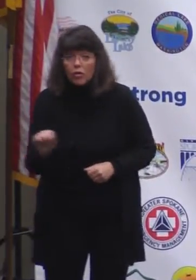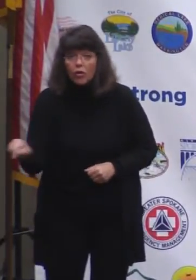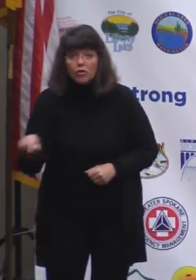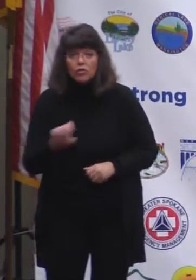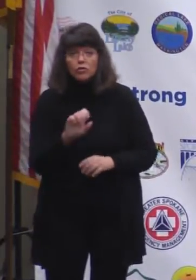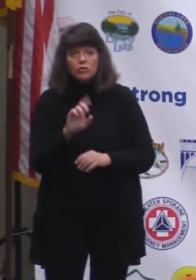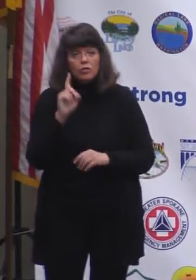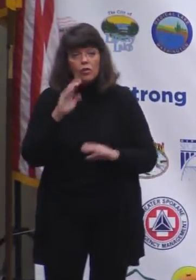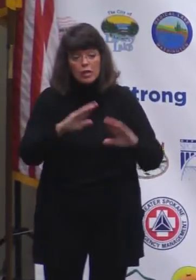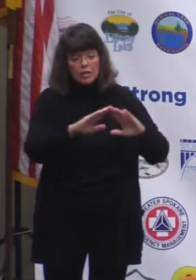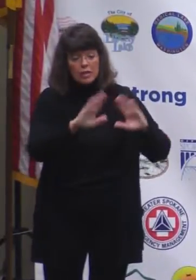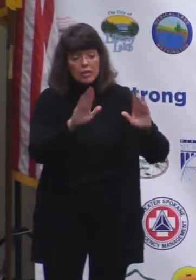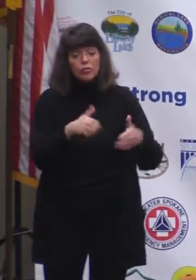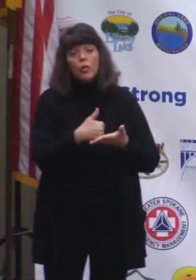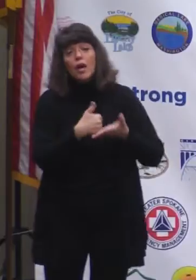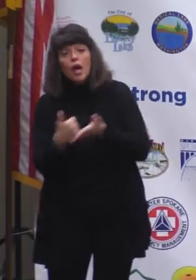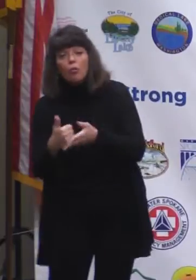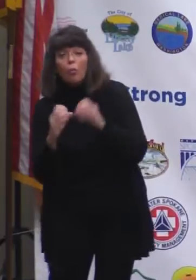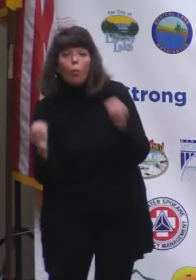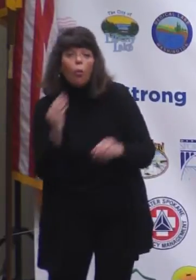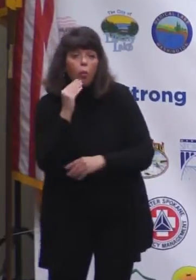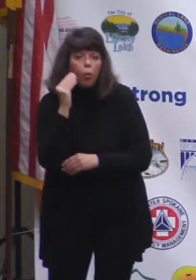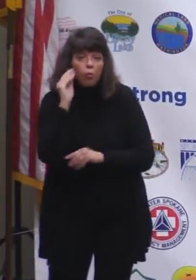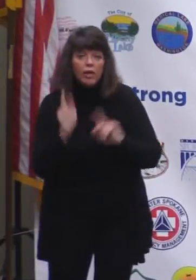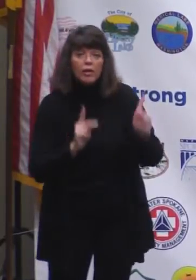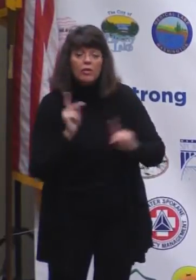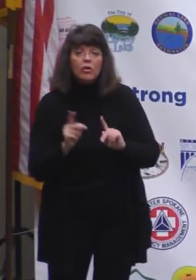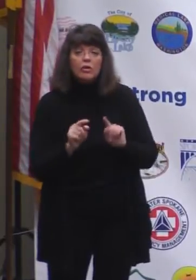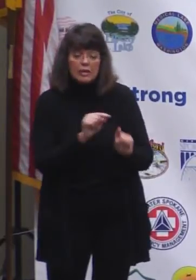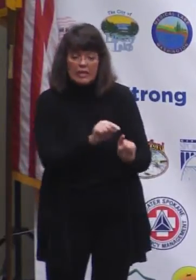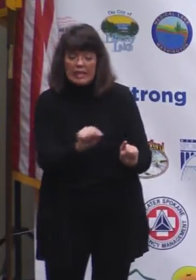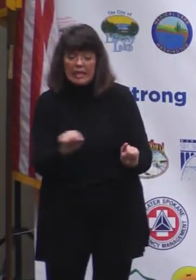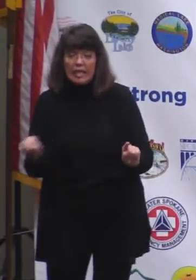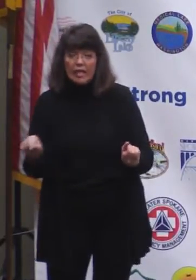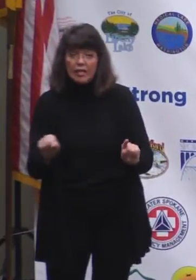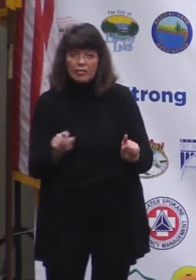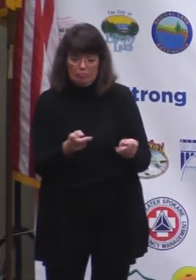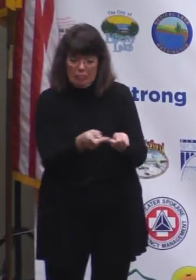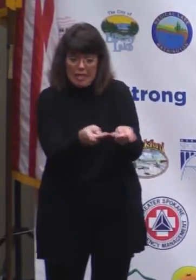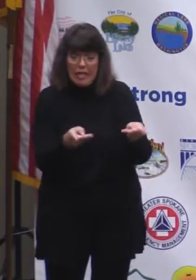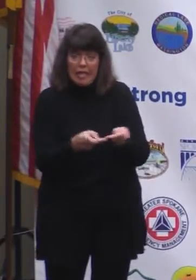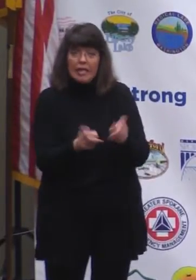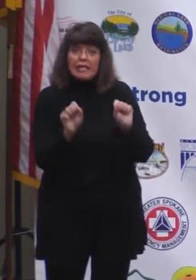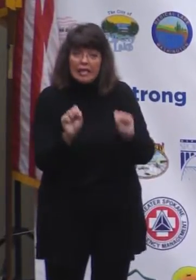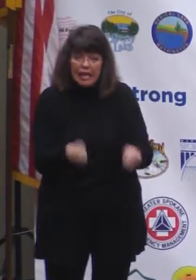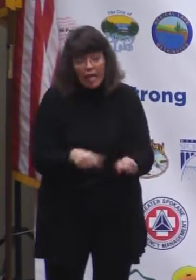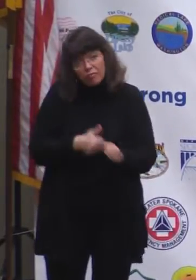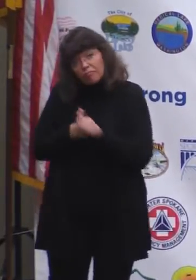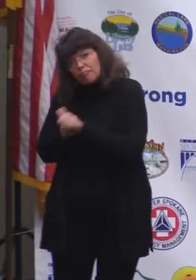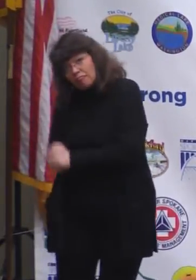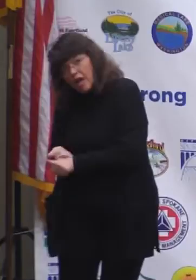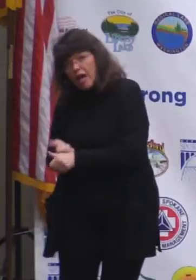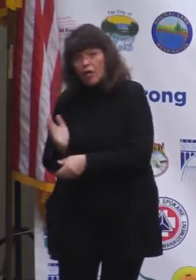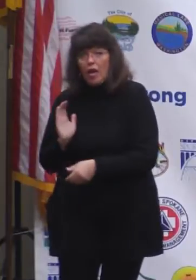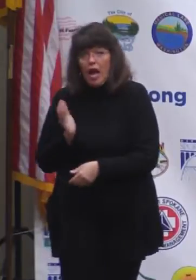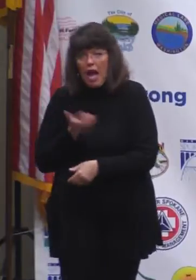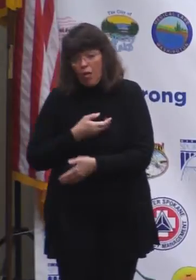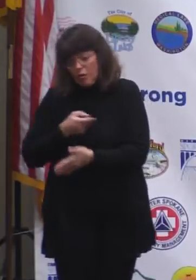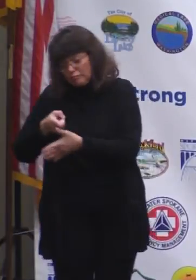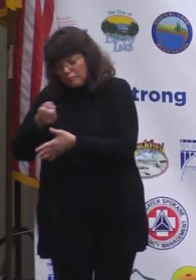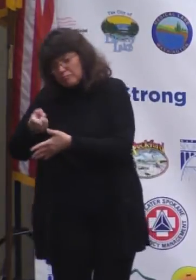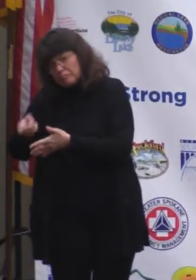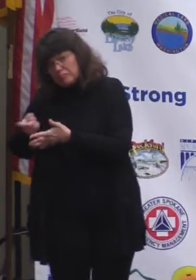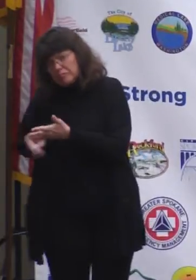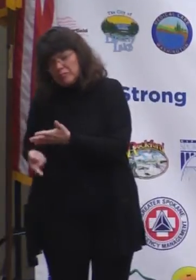shelters to allow community members to follow those same guidelines in the facilities. And so part of that is having